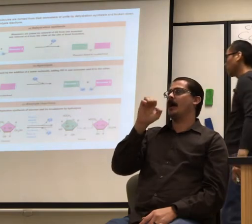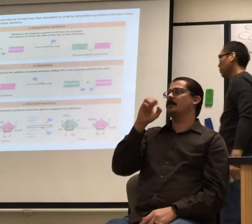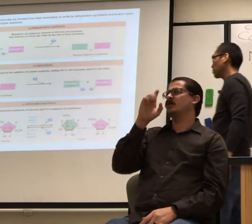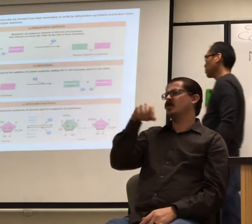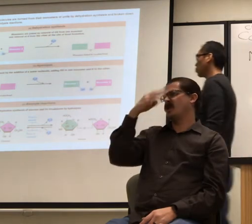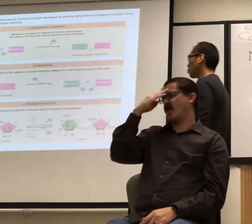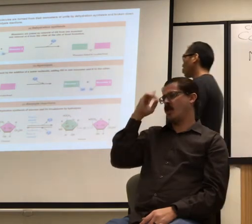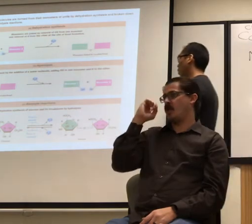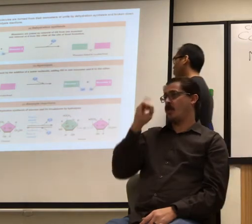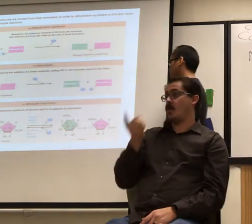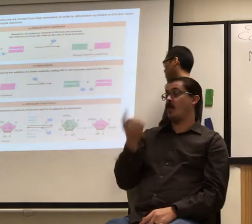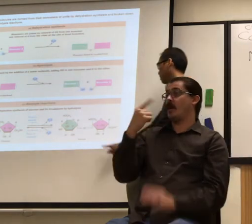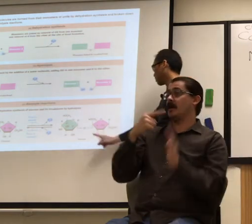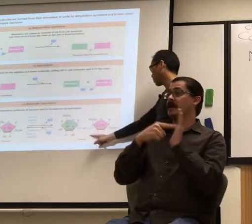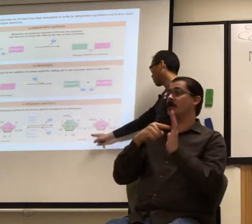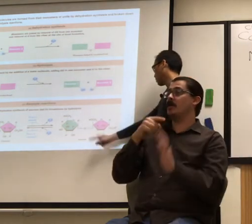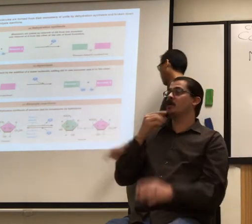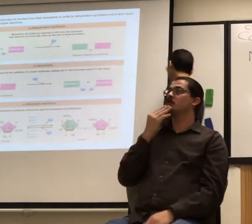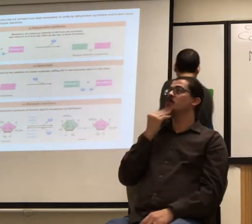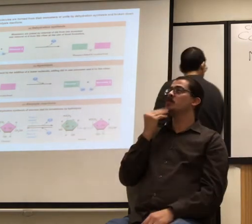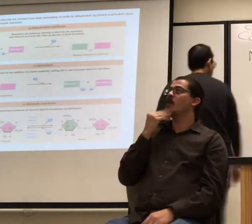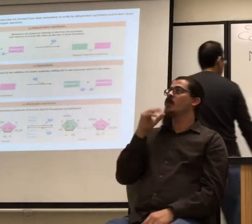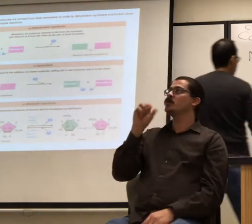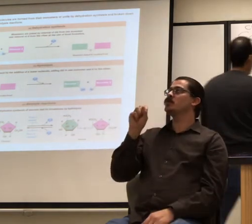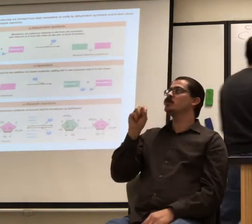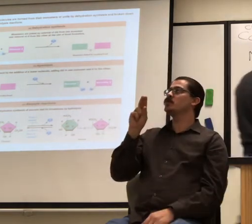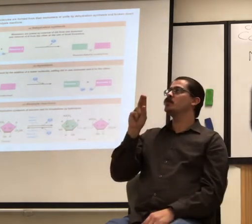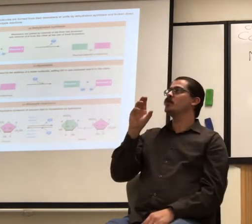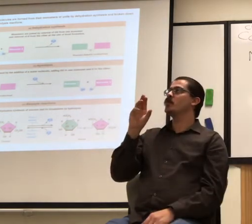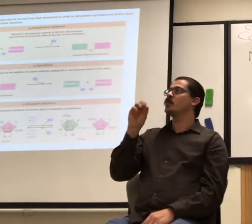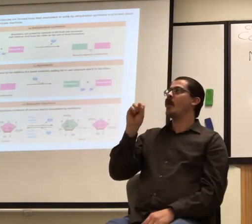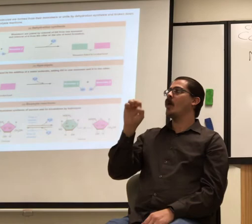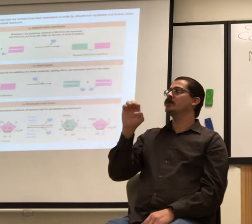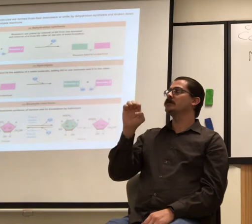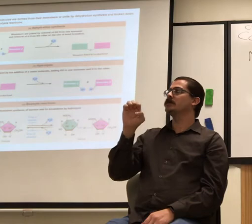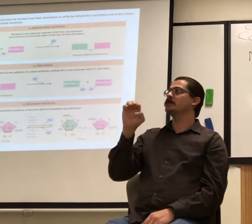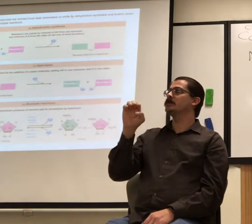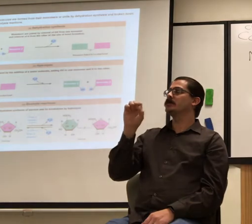here. Sucrose, okay.